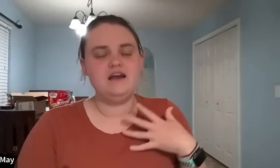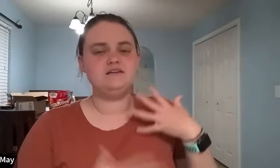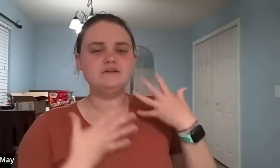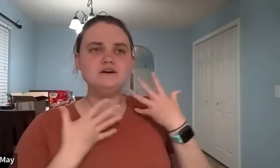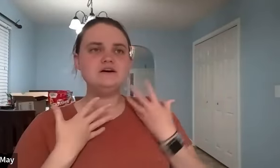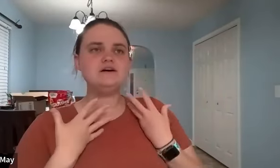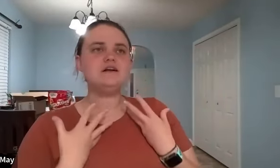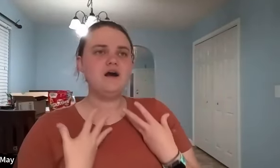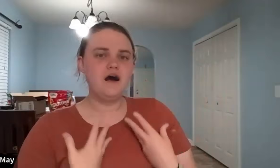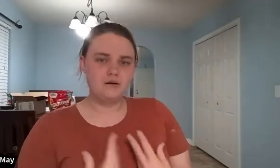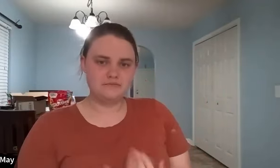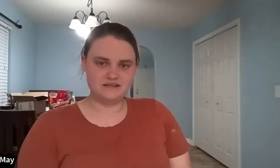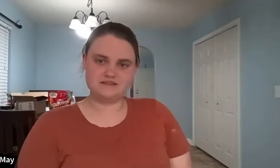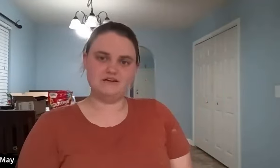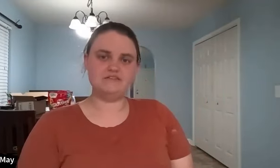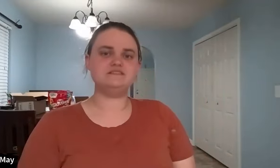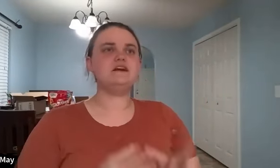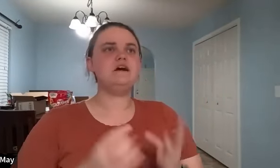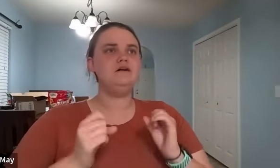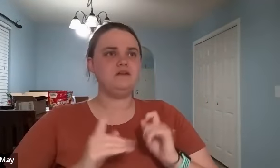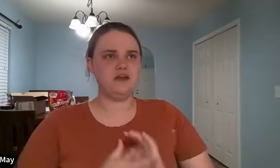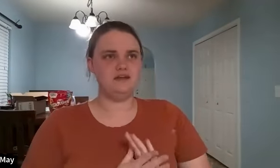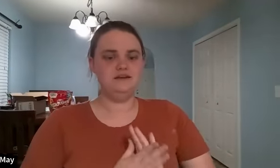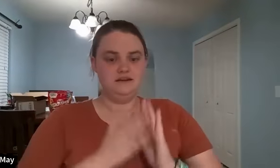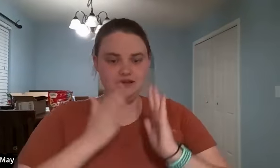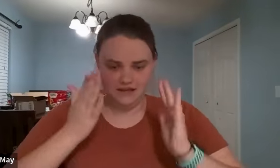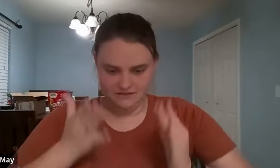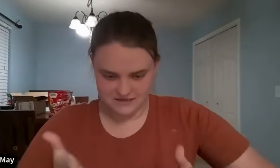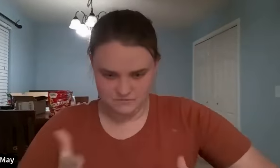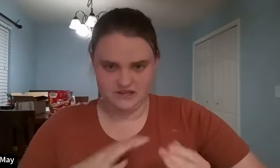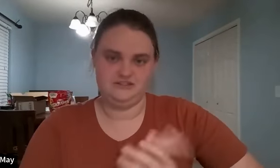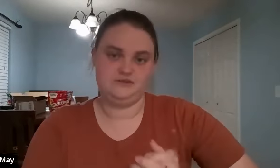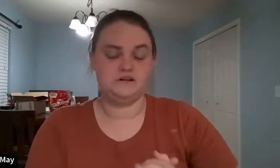of calm myself. And I was like, okay, now let's come back to the work.